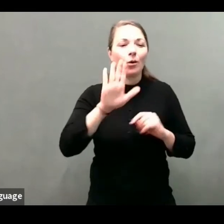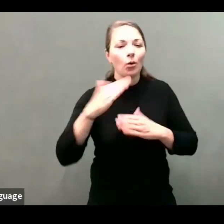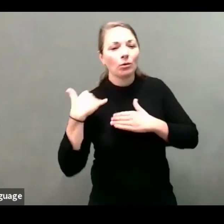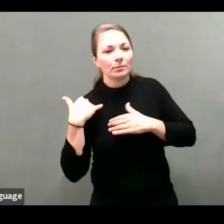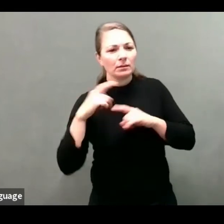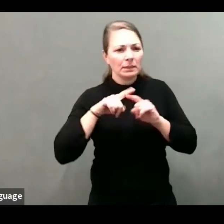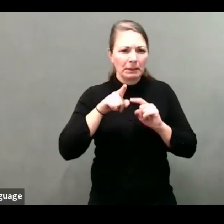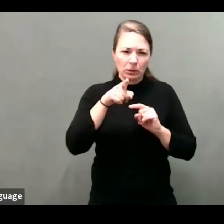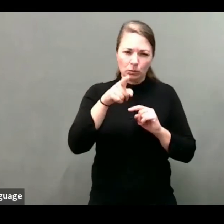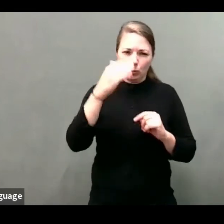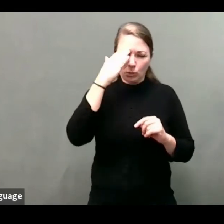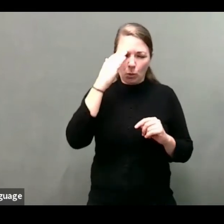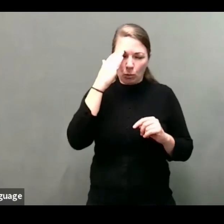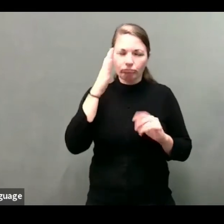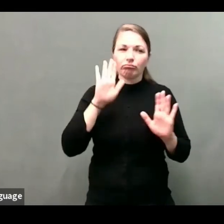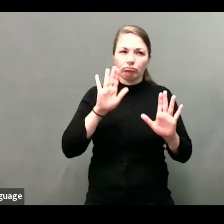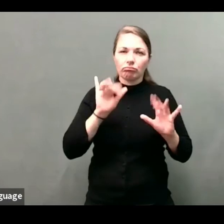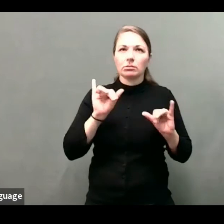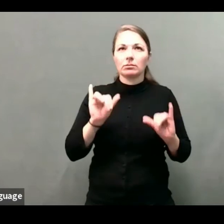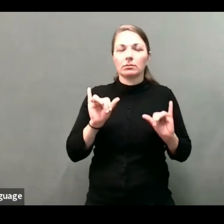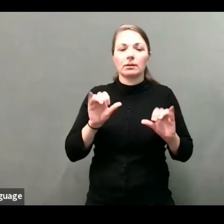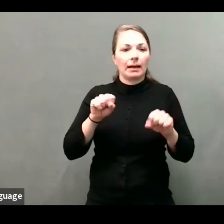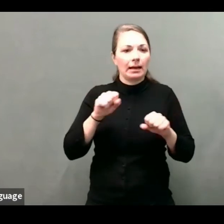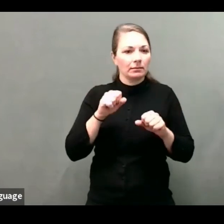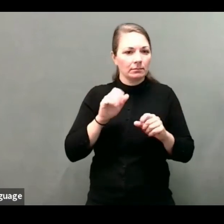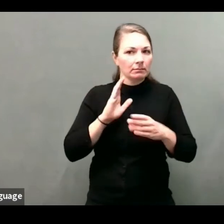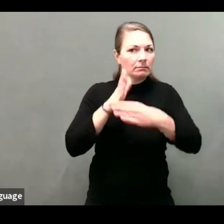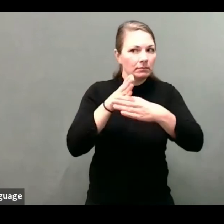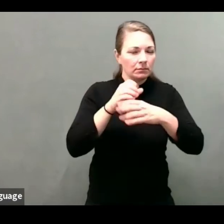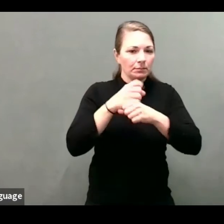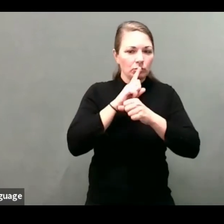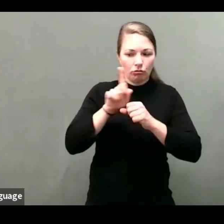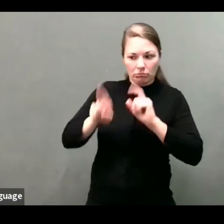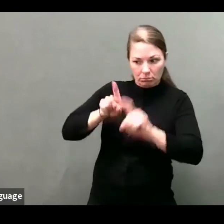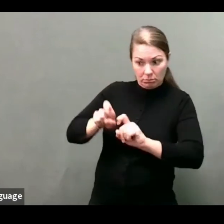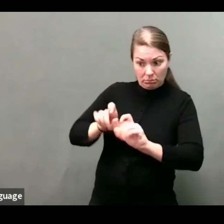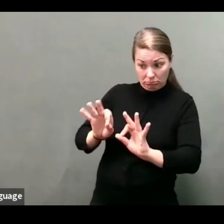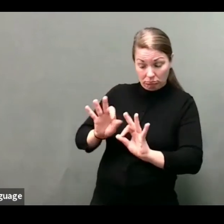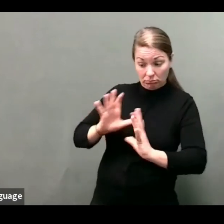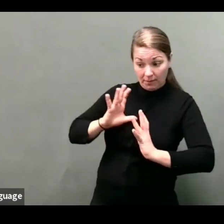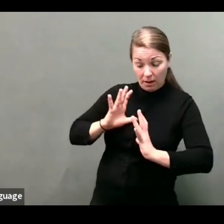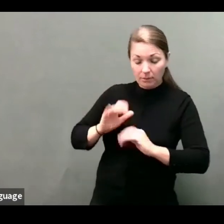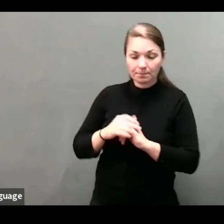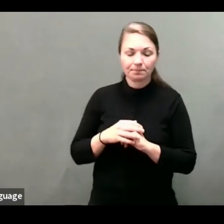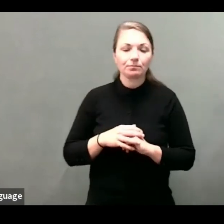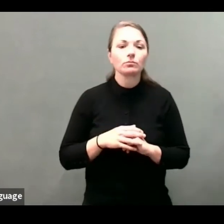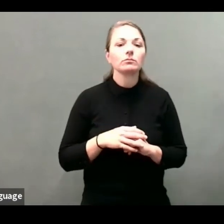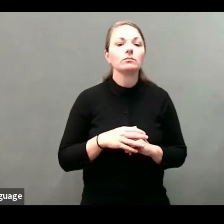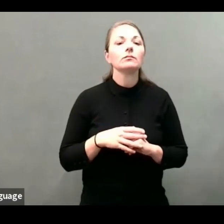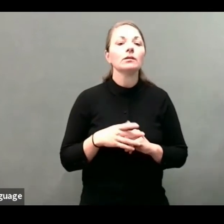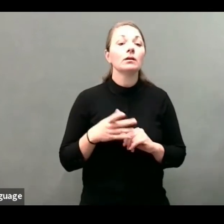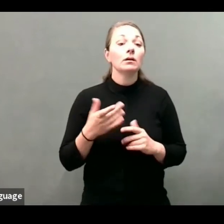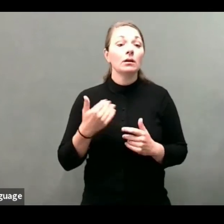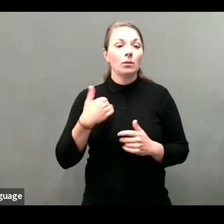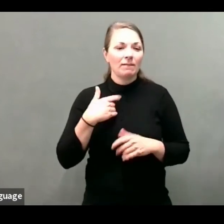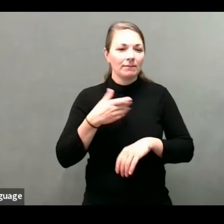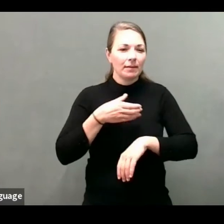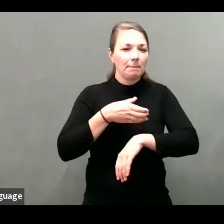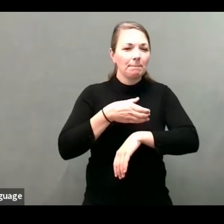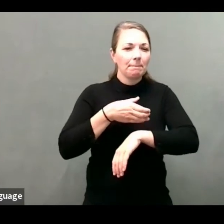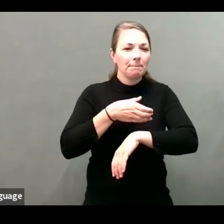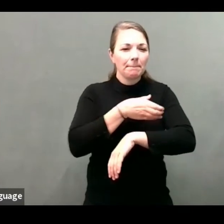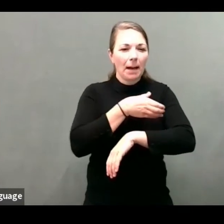on kind of power and hierarchical dynamics in the hospital, we also actually have another pre-recorded educational session on